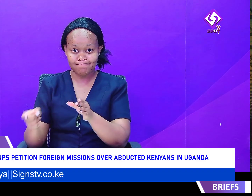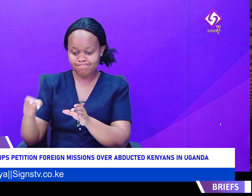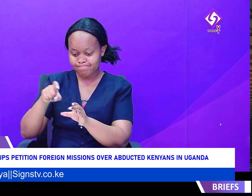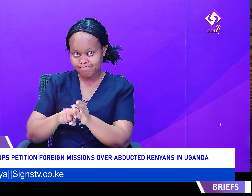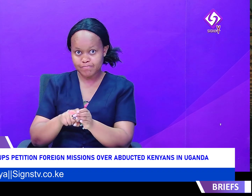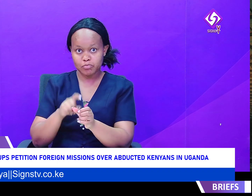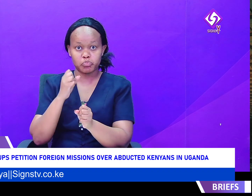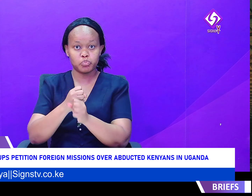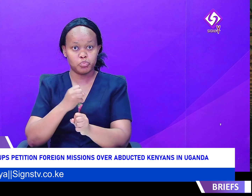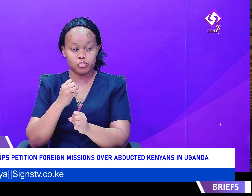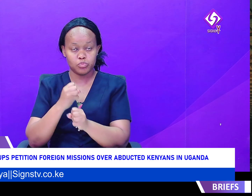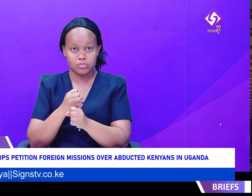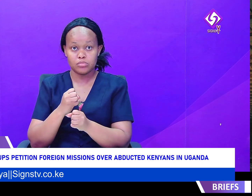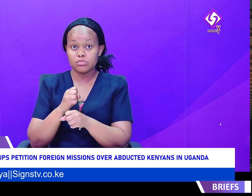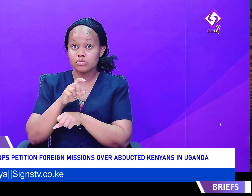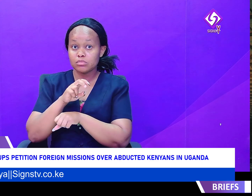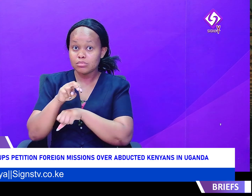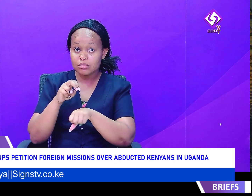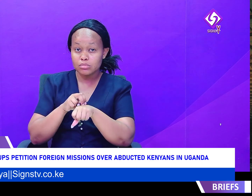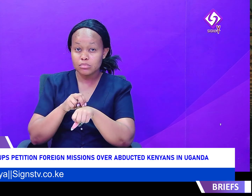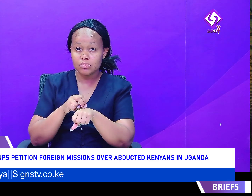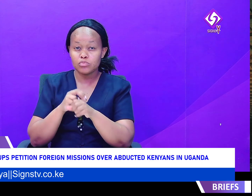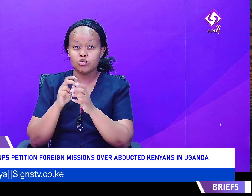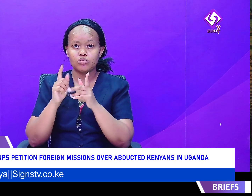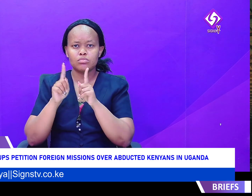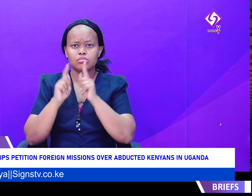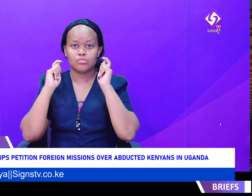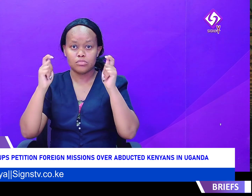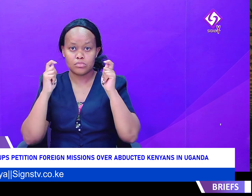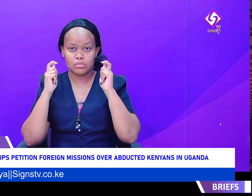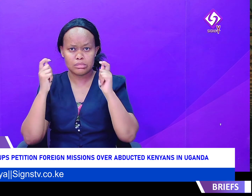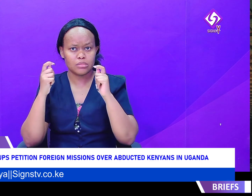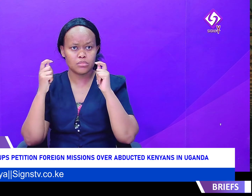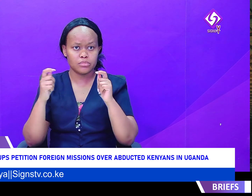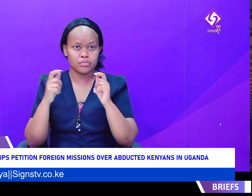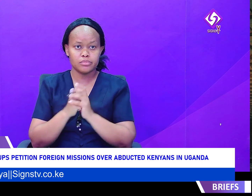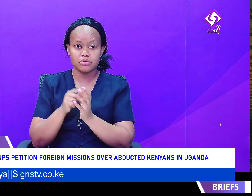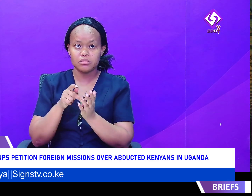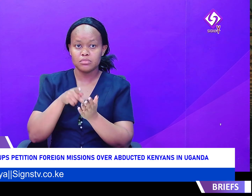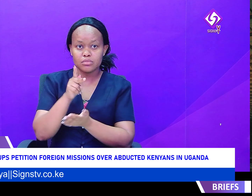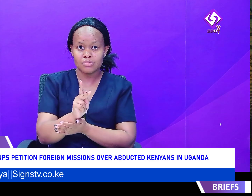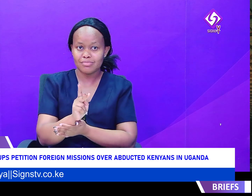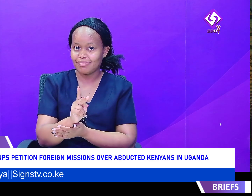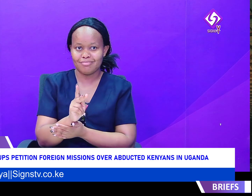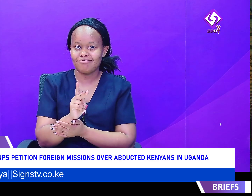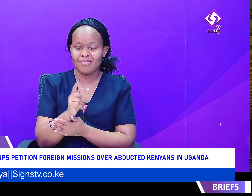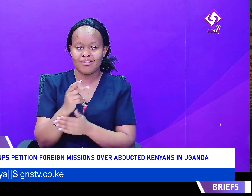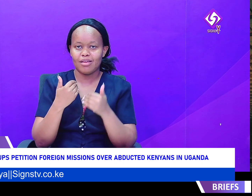Taita Taveta County as workers join a nationwide strike to protest the non-payment of their